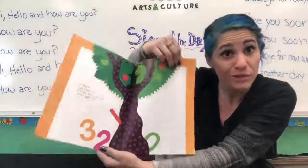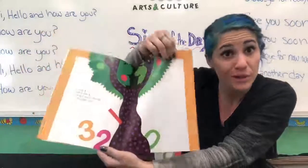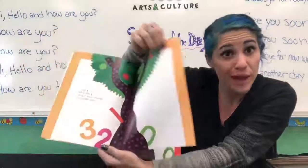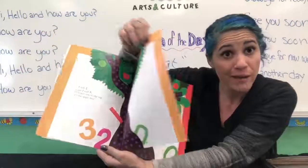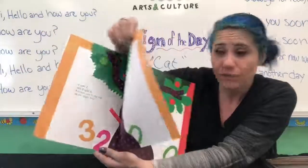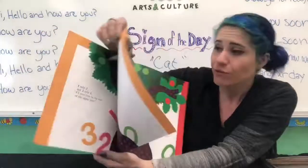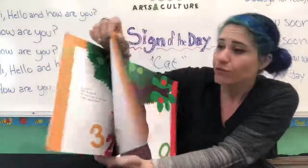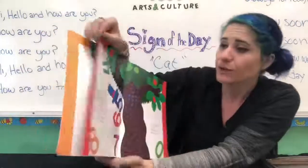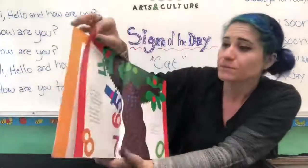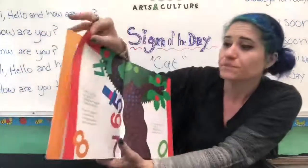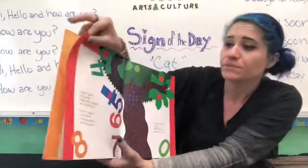real life?